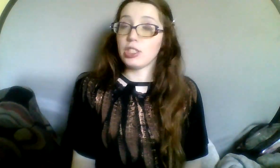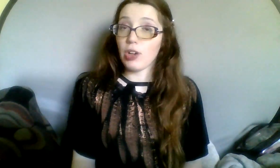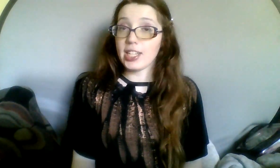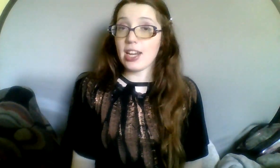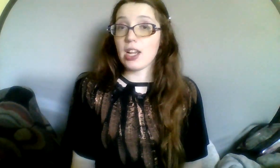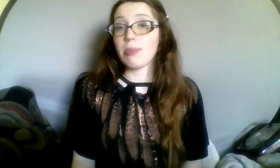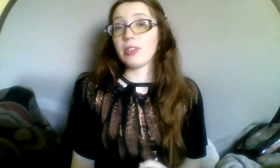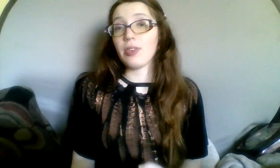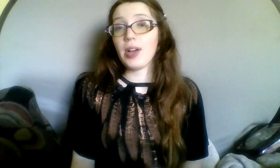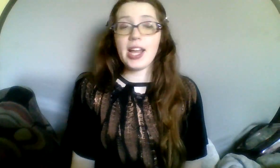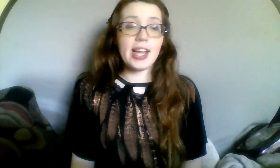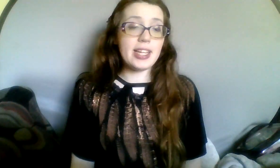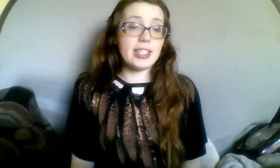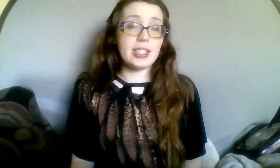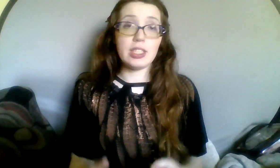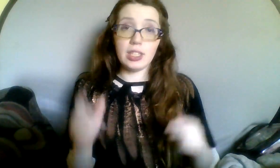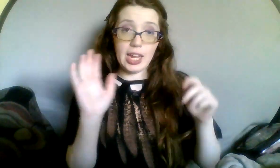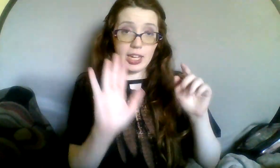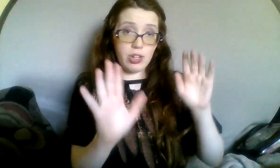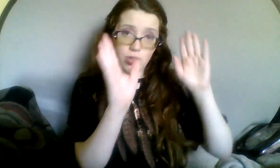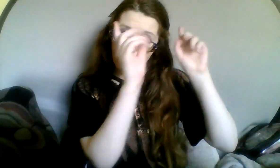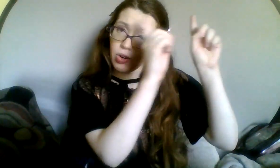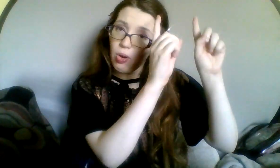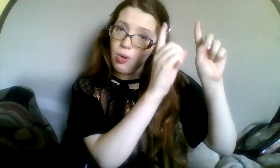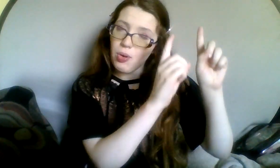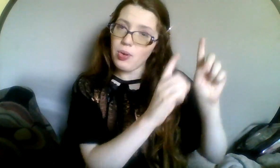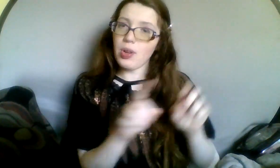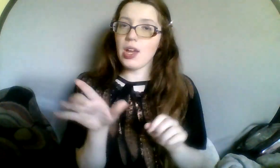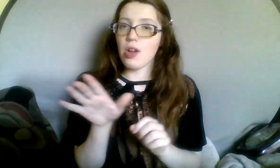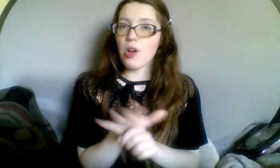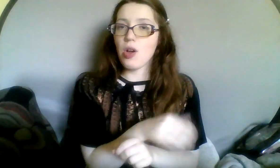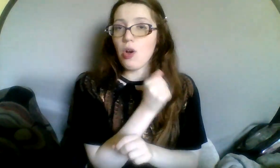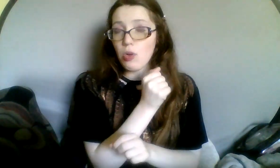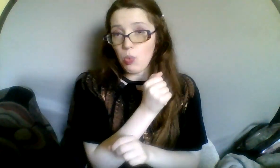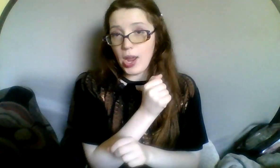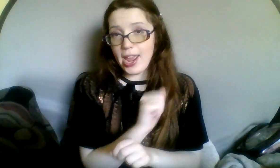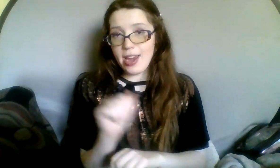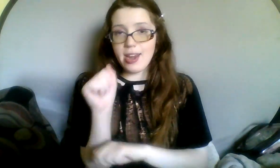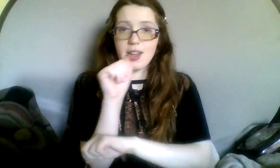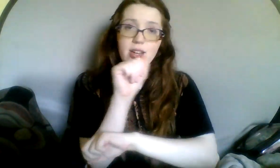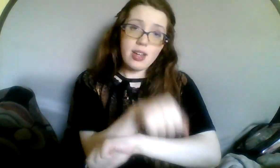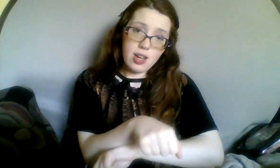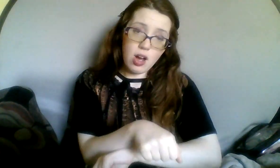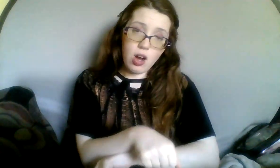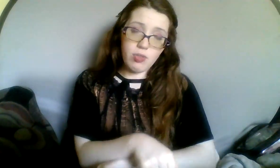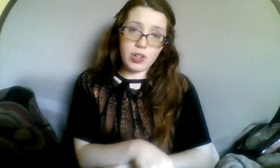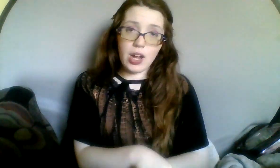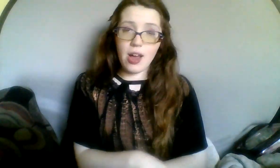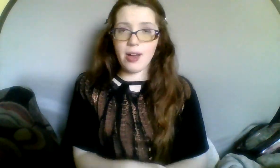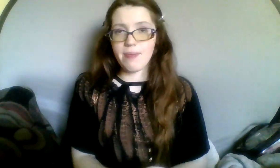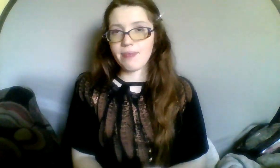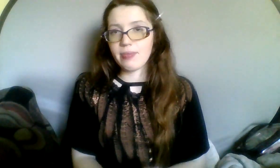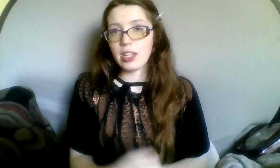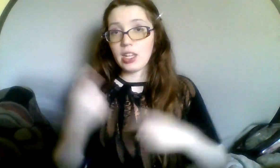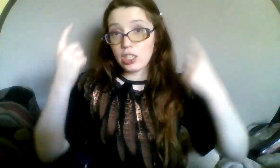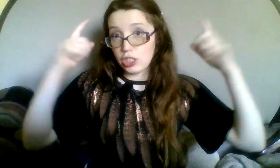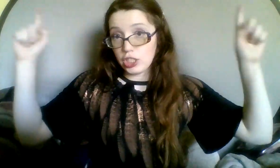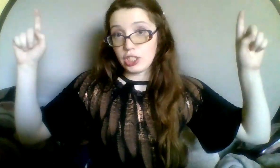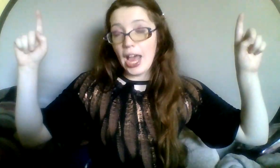I said a couple different ways, like your goal, win, overcome,